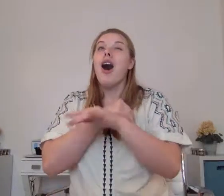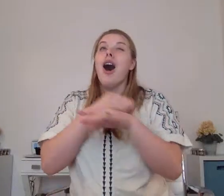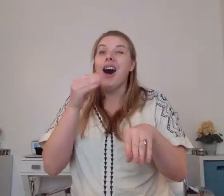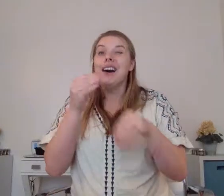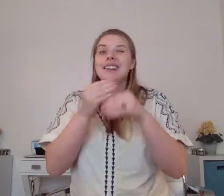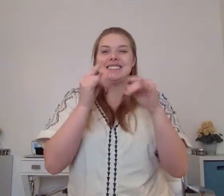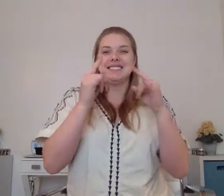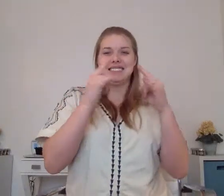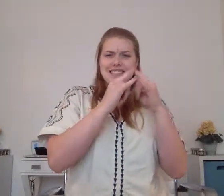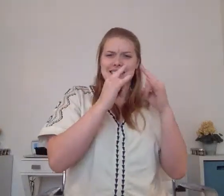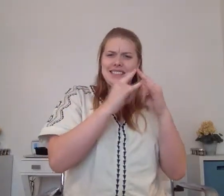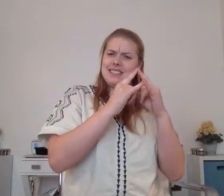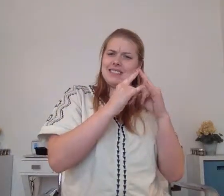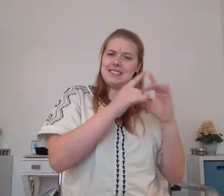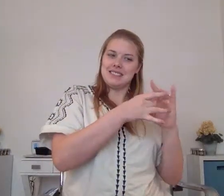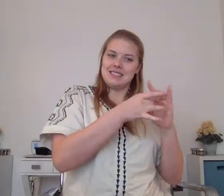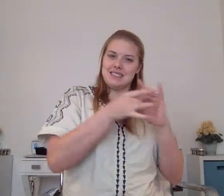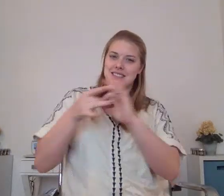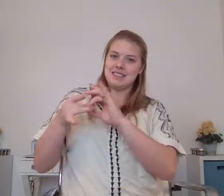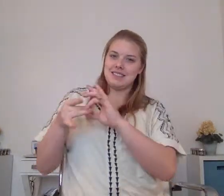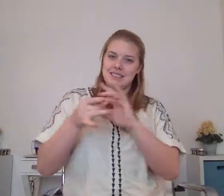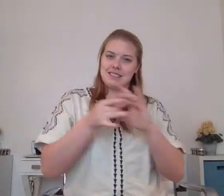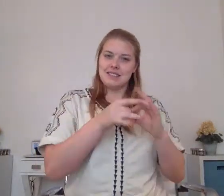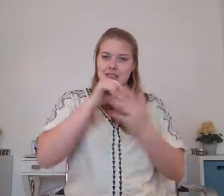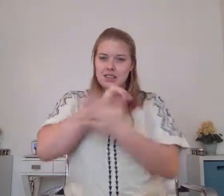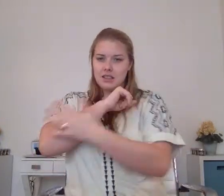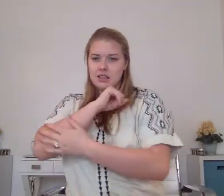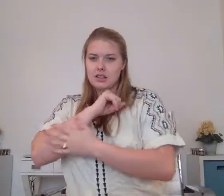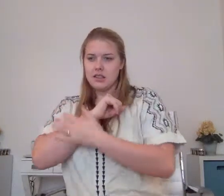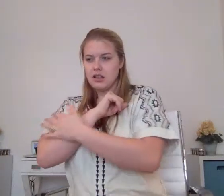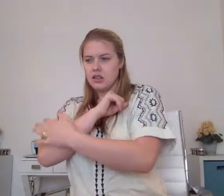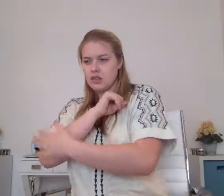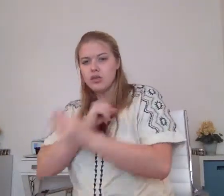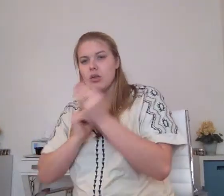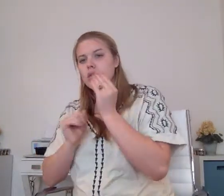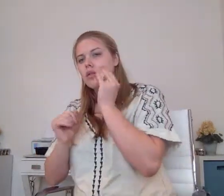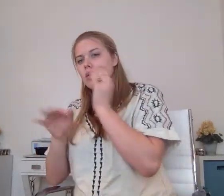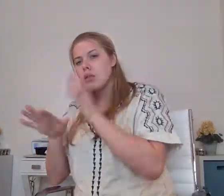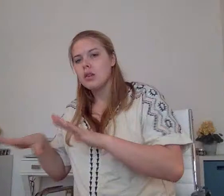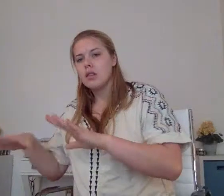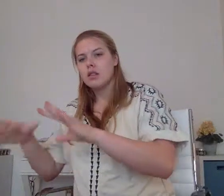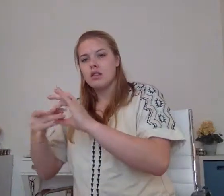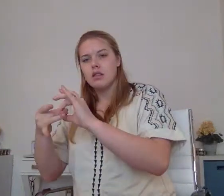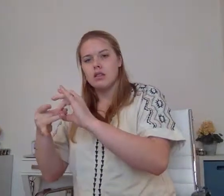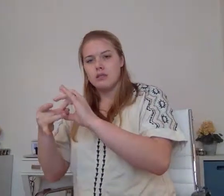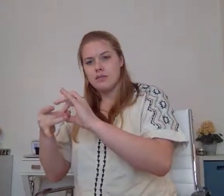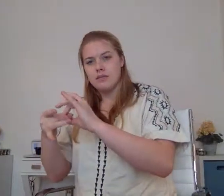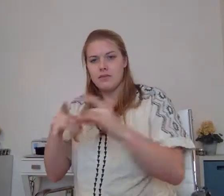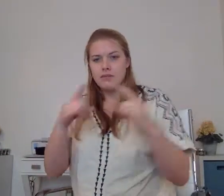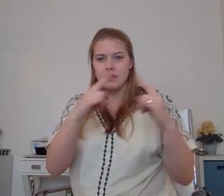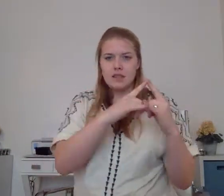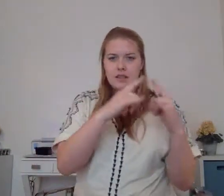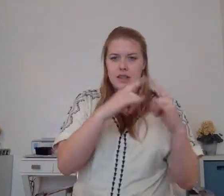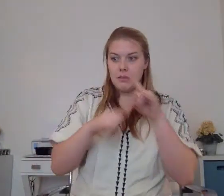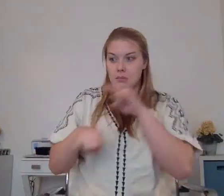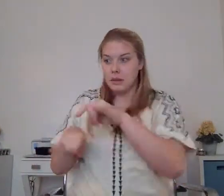like that combination because it makes me think homelands do not need to be rooted in one place. Yeah, they can